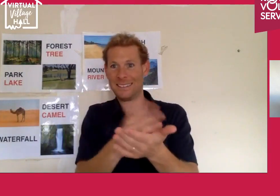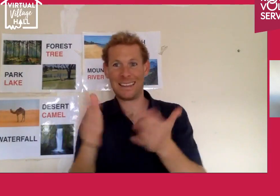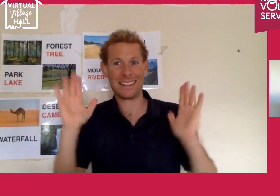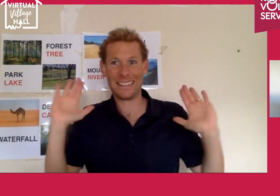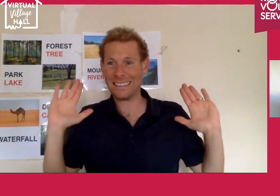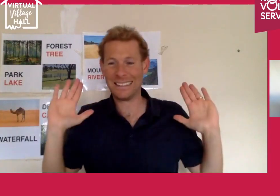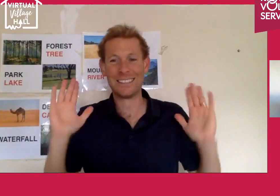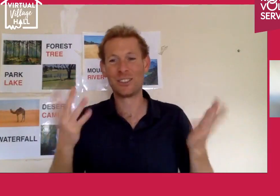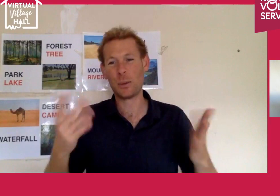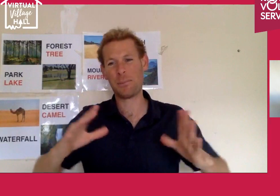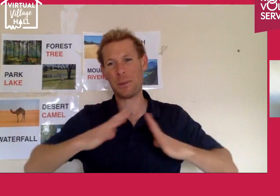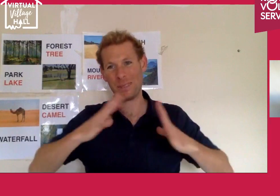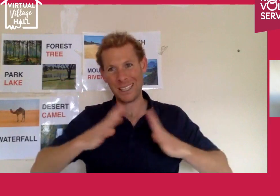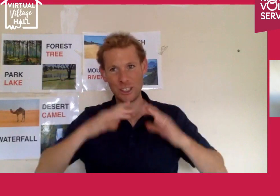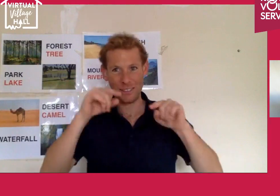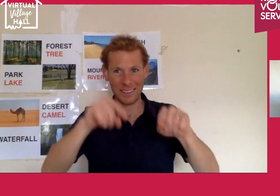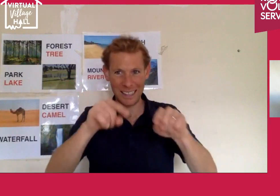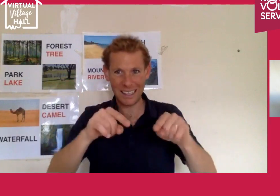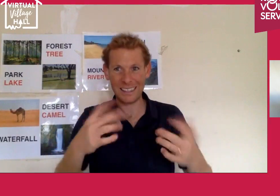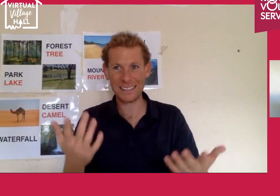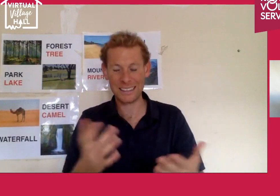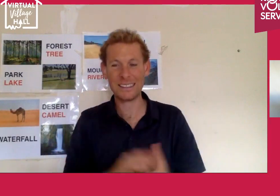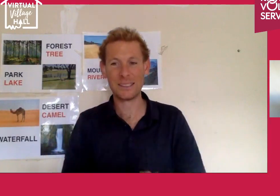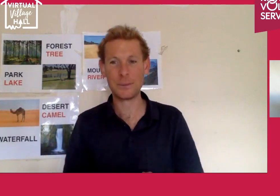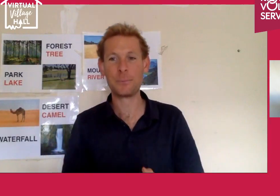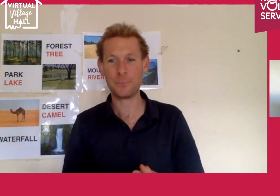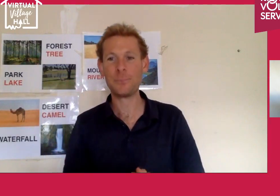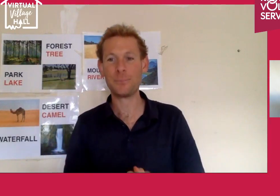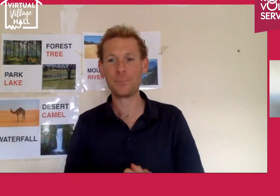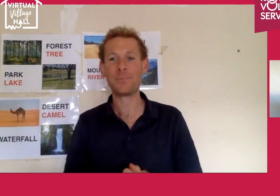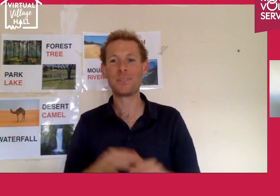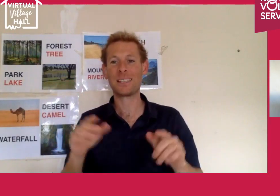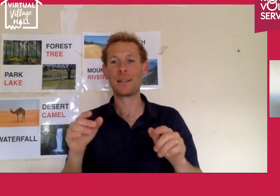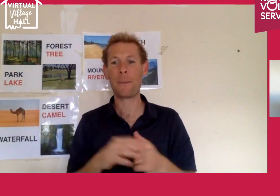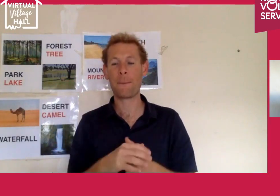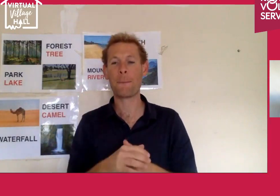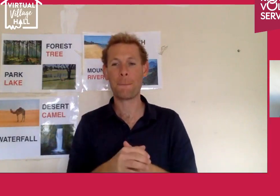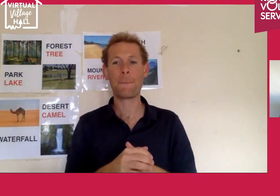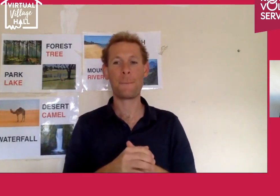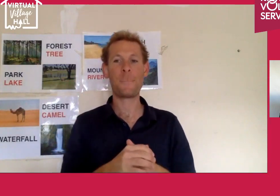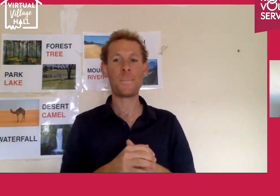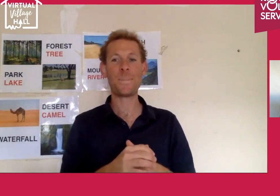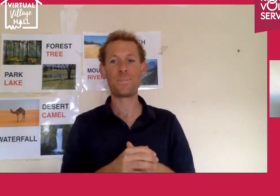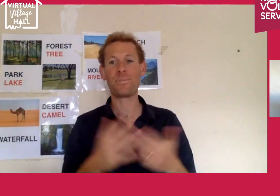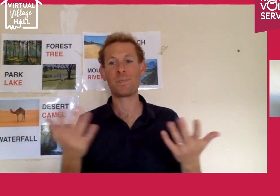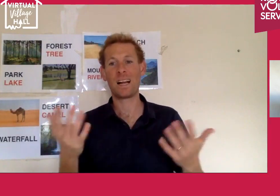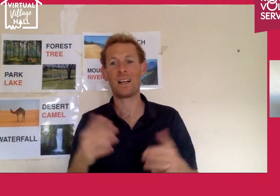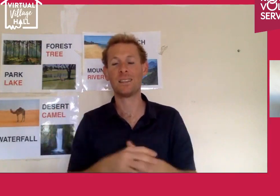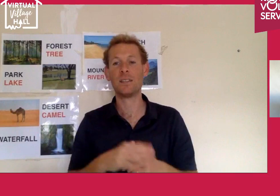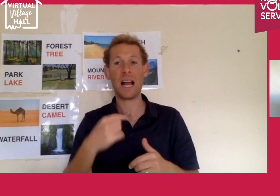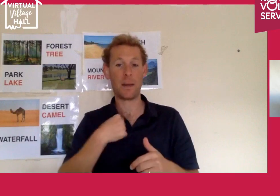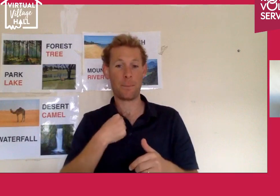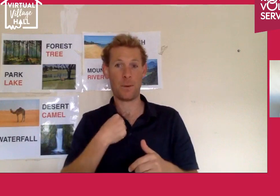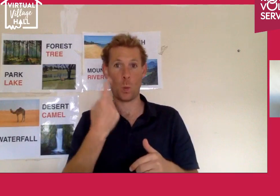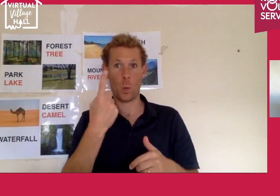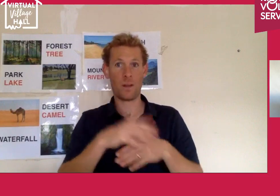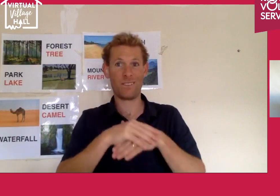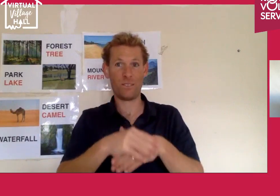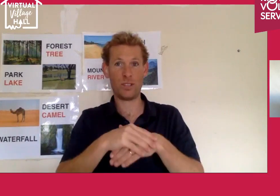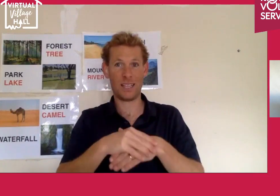a solicitor in the same way that if you work in a hospital, you don't have to be a doctor, but you do have to know the medical jargon that's being used. So interpreters have